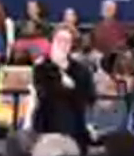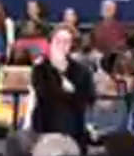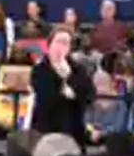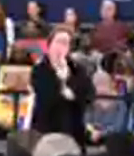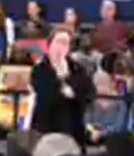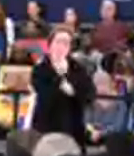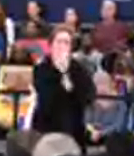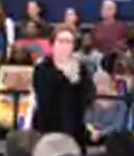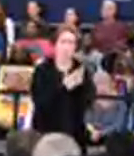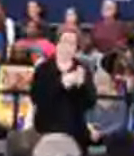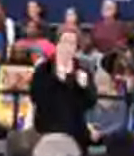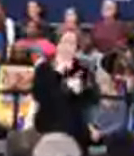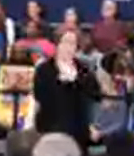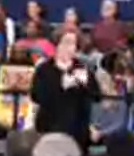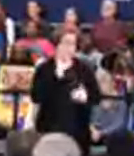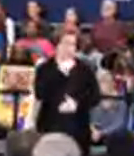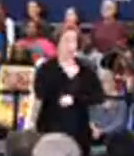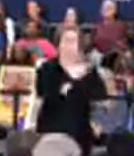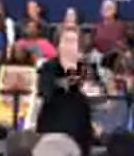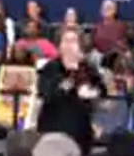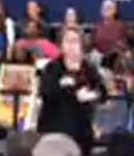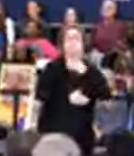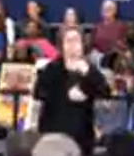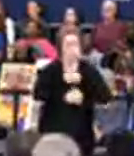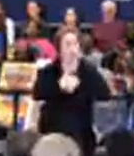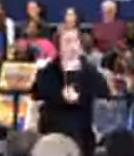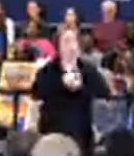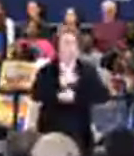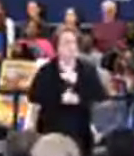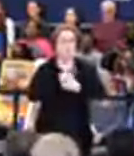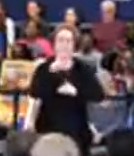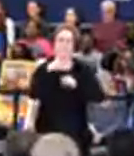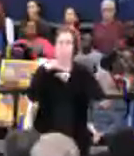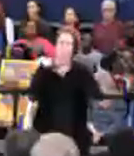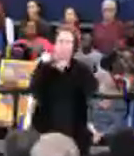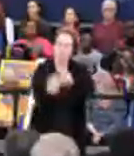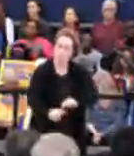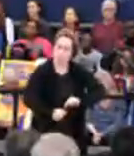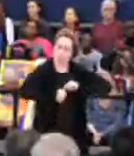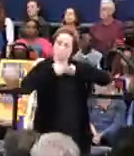that we have achieved as a nation that didn't come without a fight.